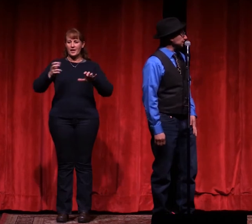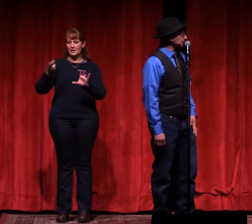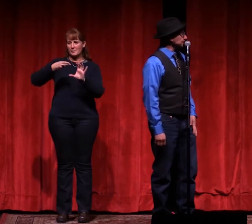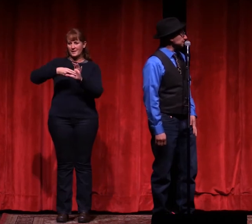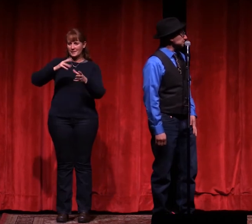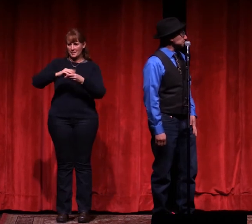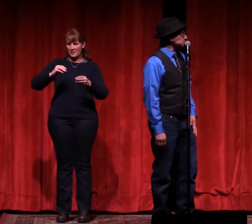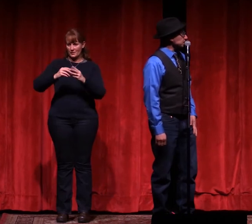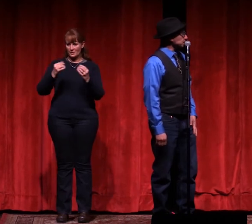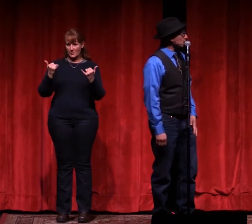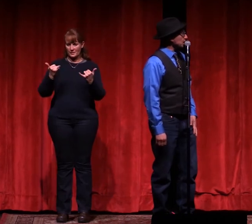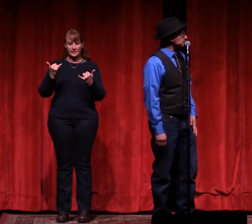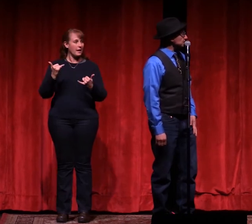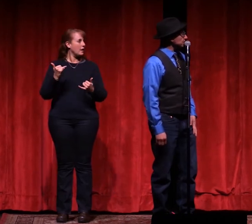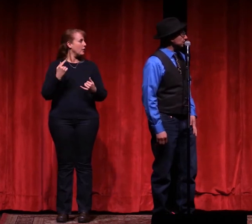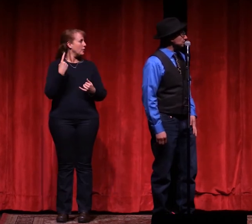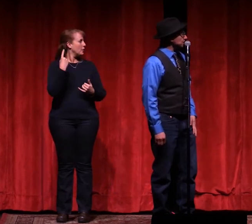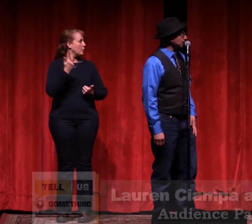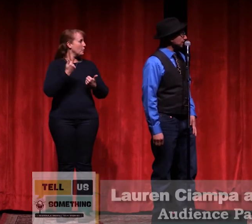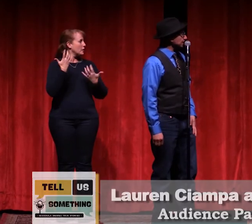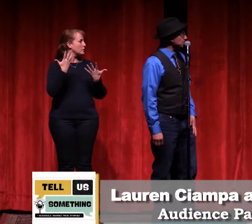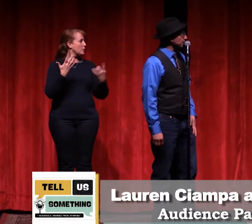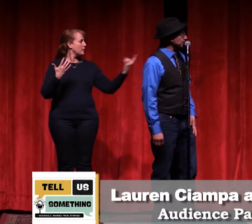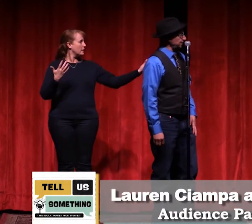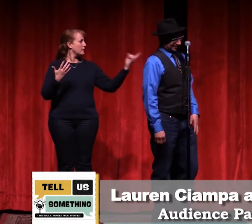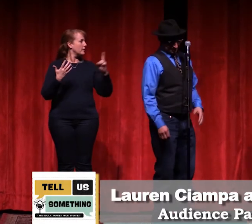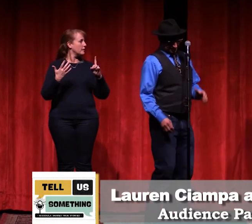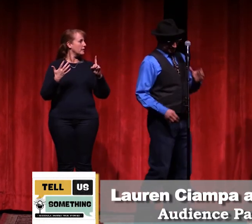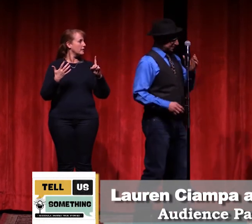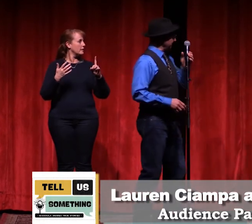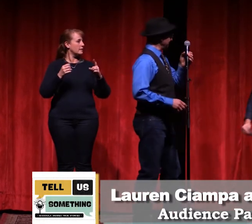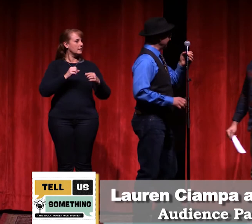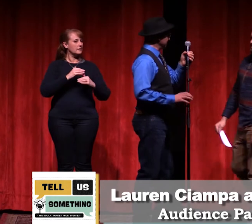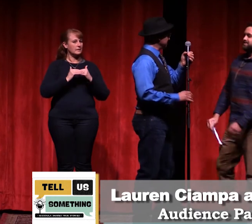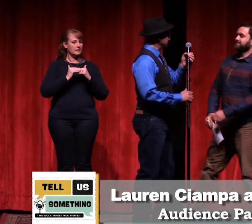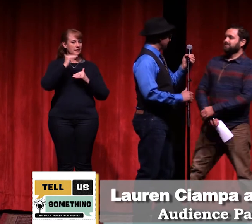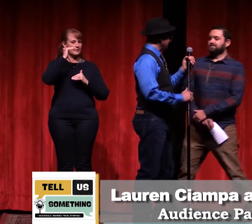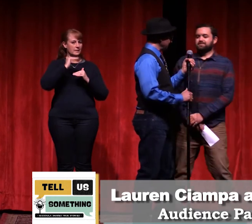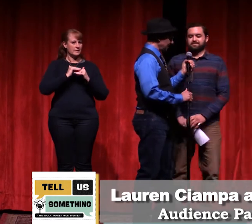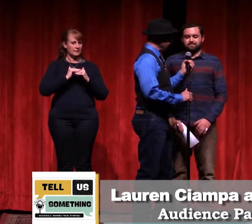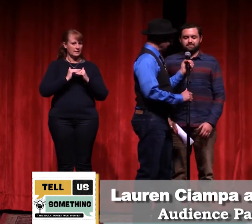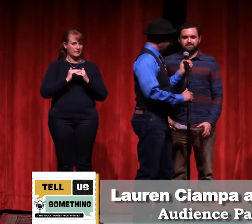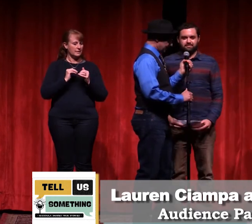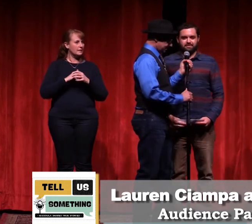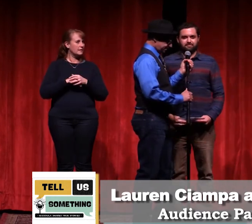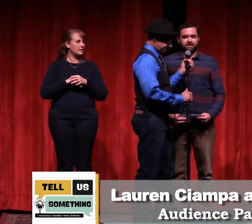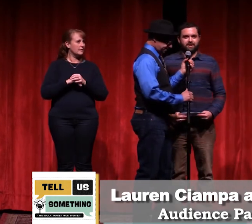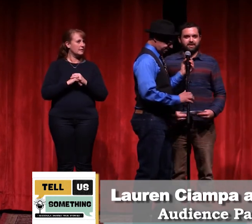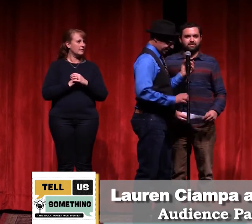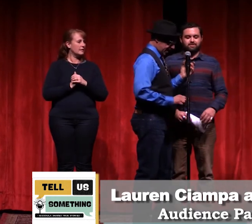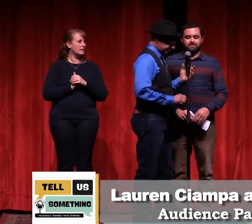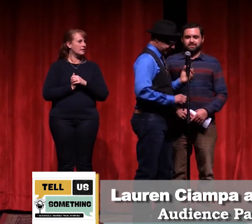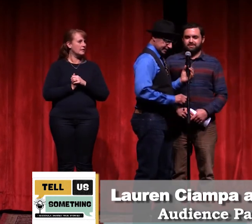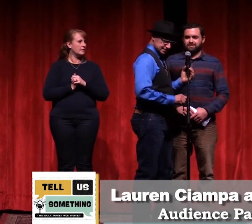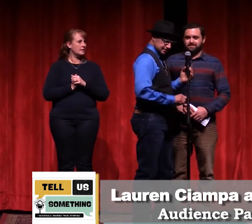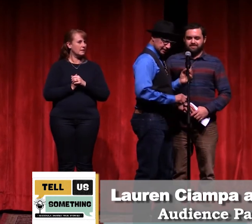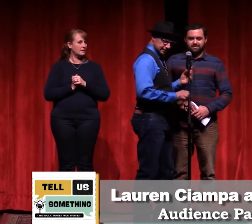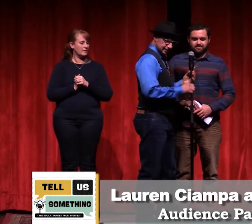evening. Does one of you want to step over here so I can get the mic? Down. Right